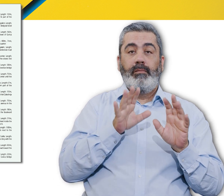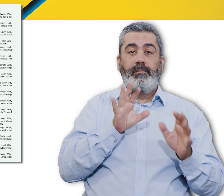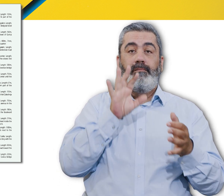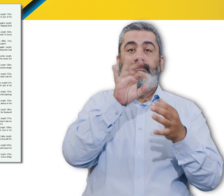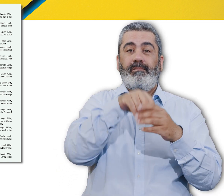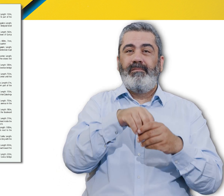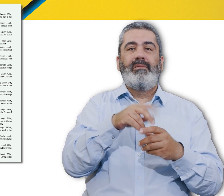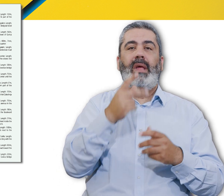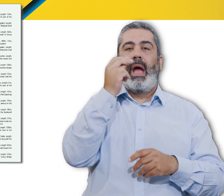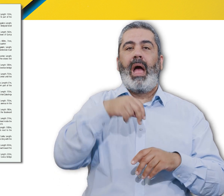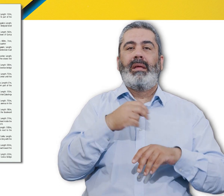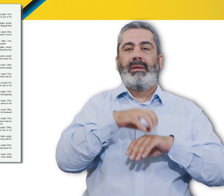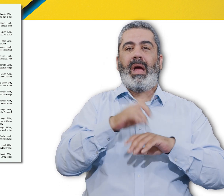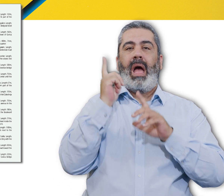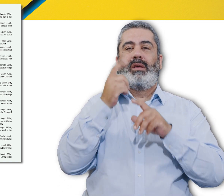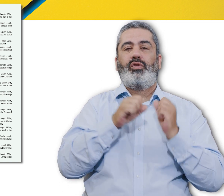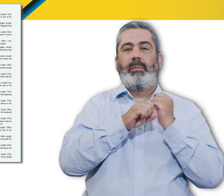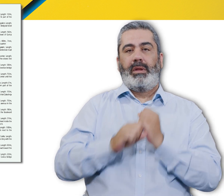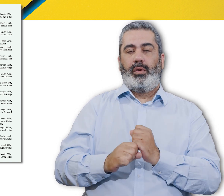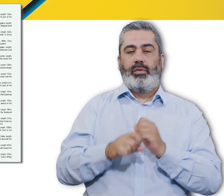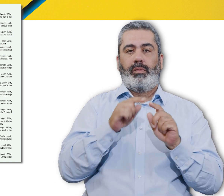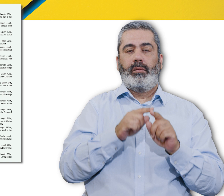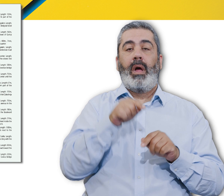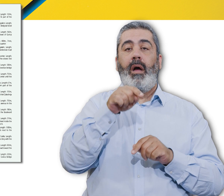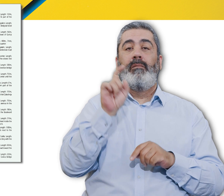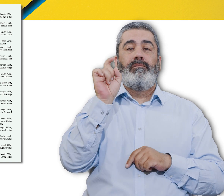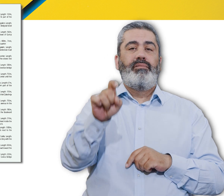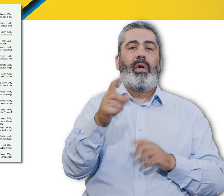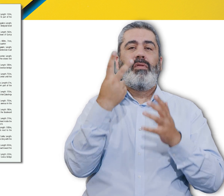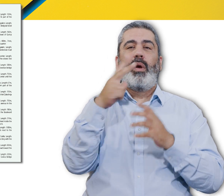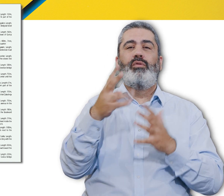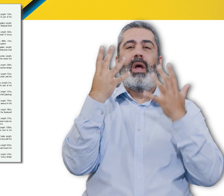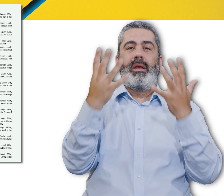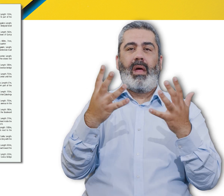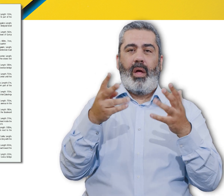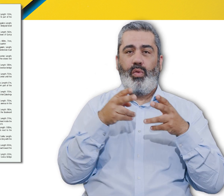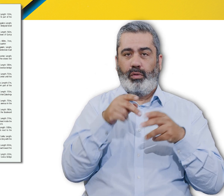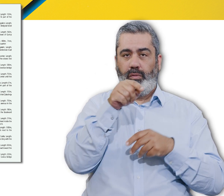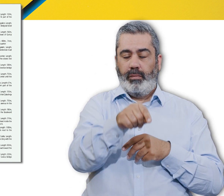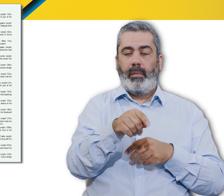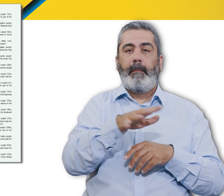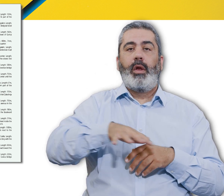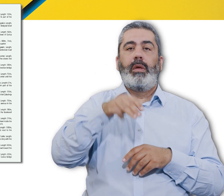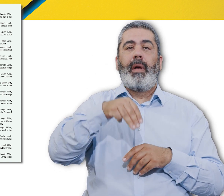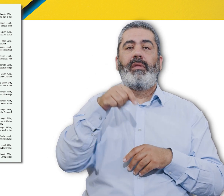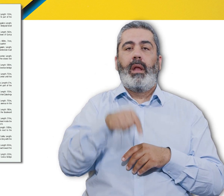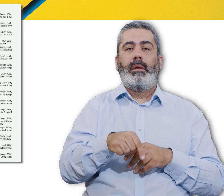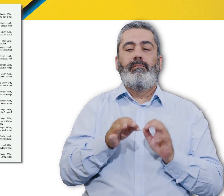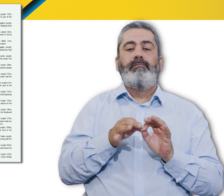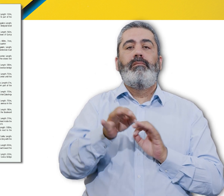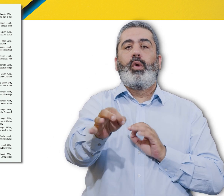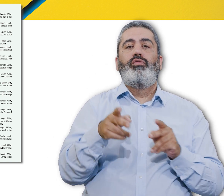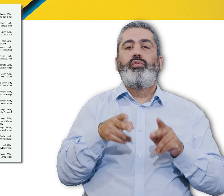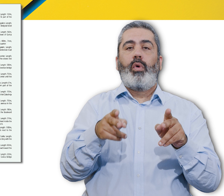The street connecting with the Church of St. Demetrius. Dr. Lucas Street number 209,